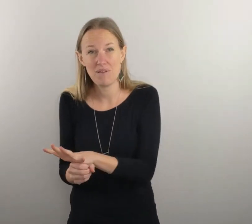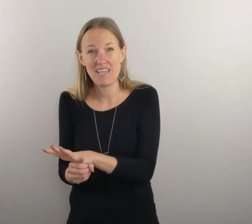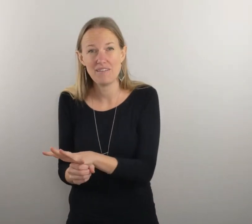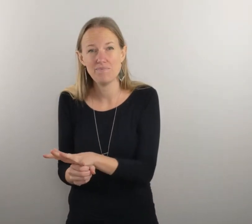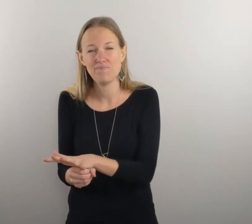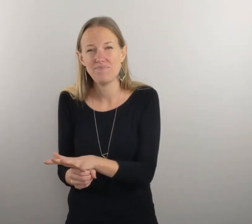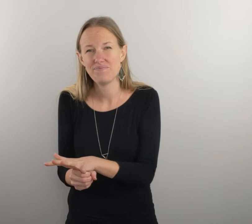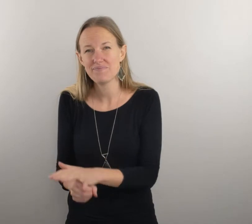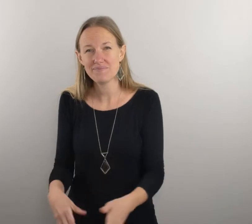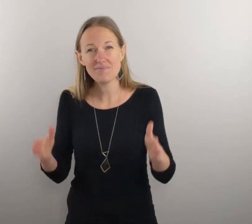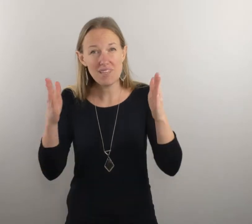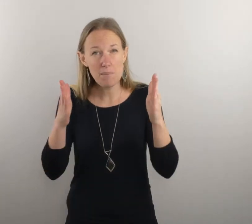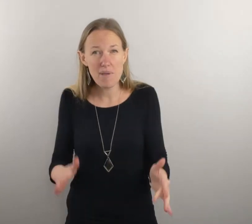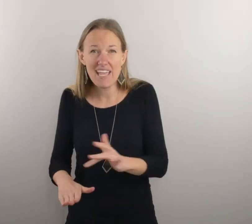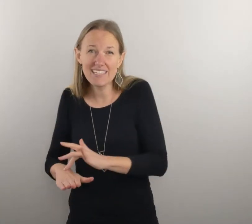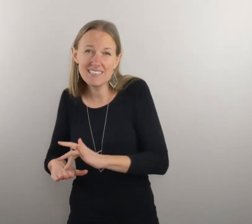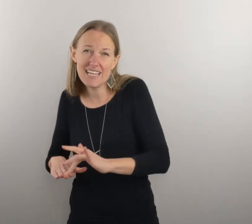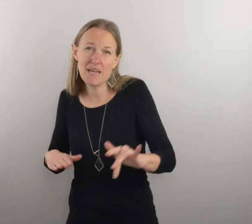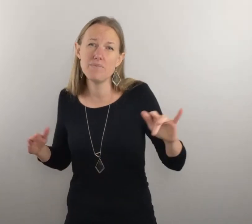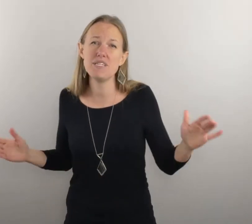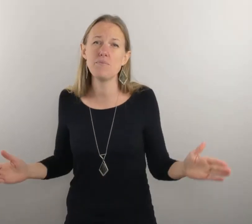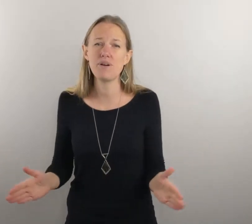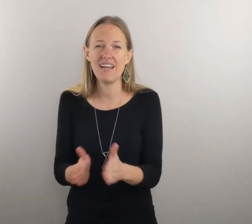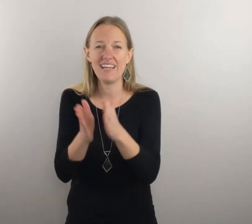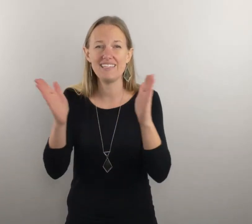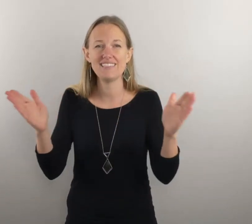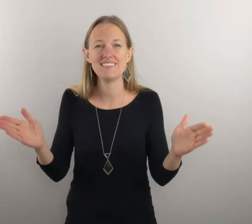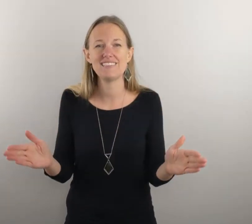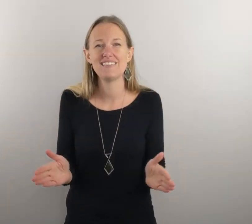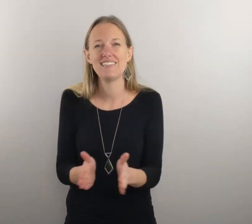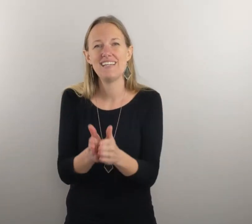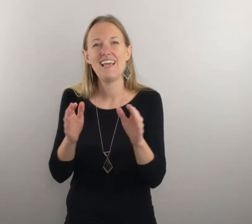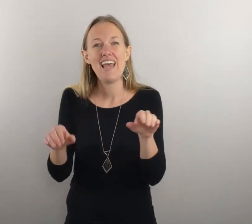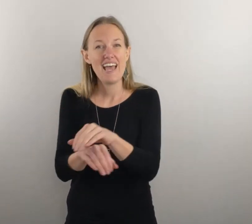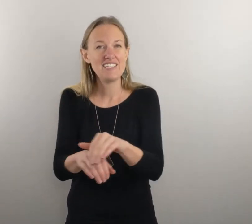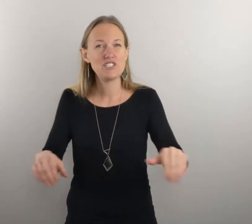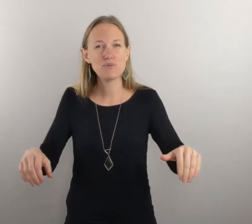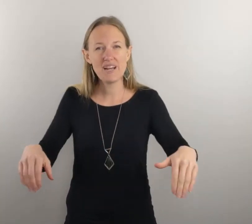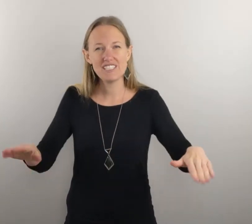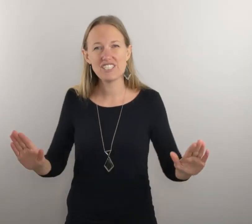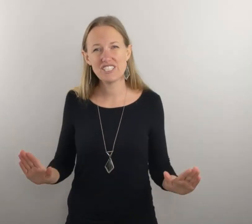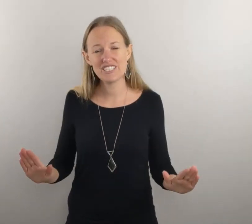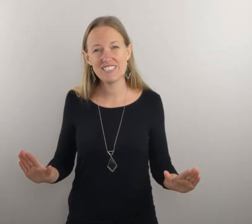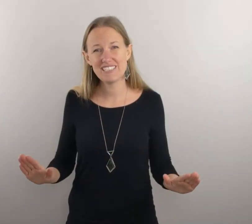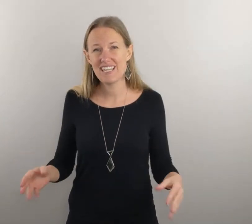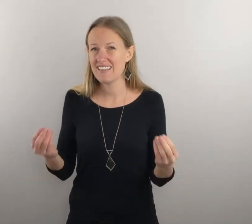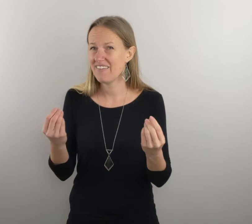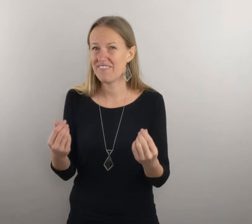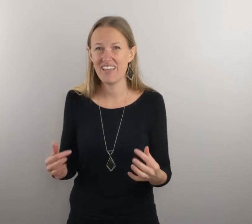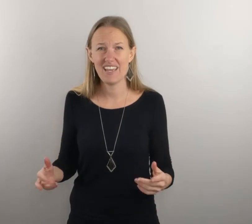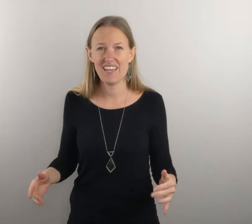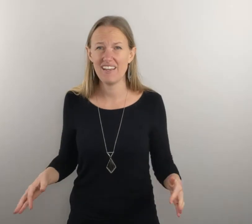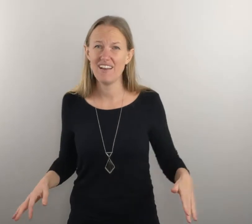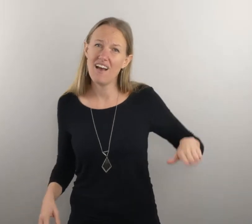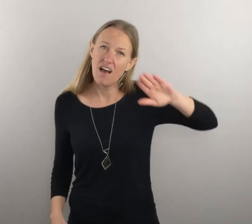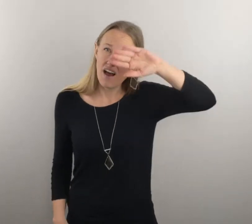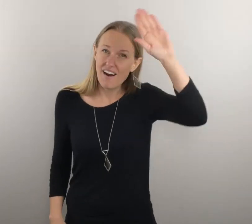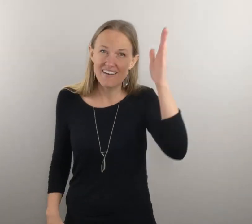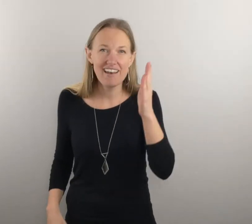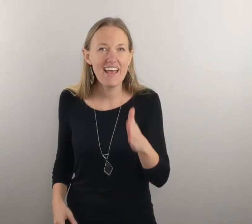me. Man's empty praise and treasures that fade are